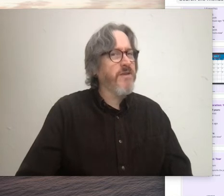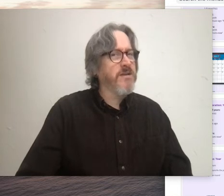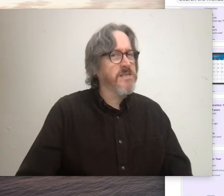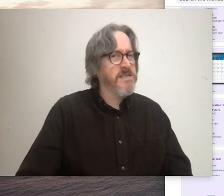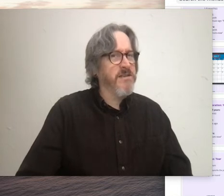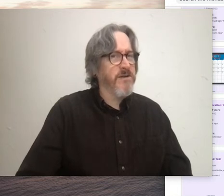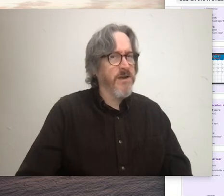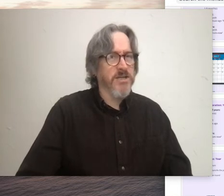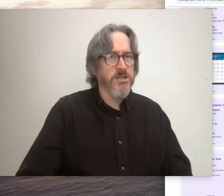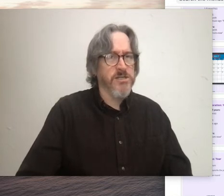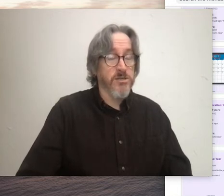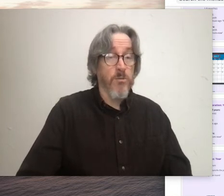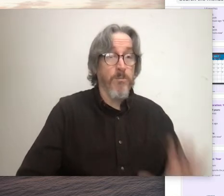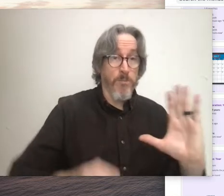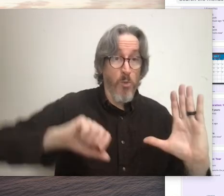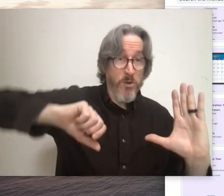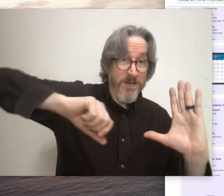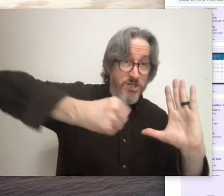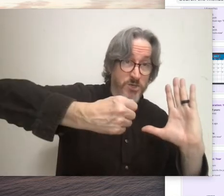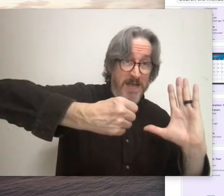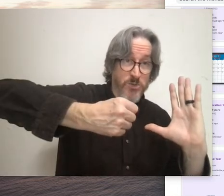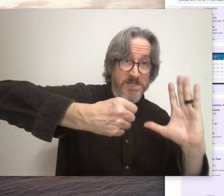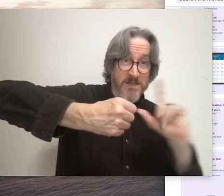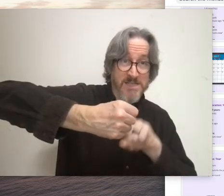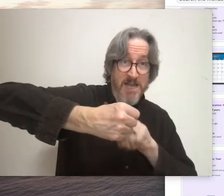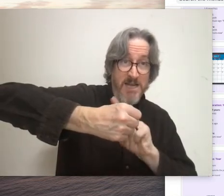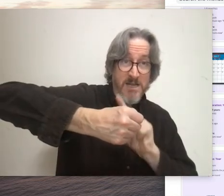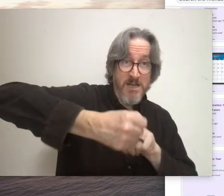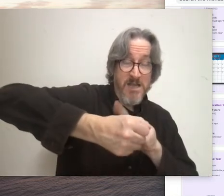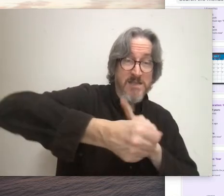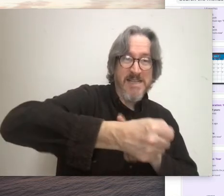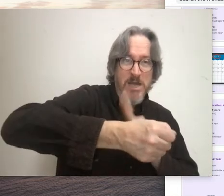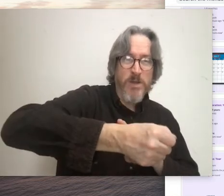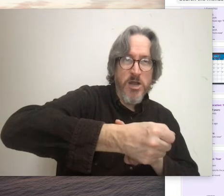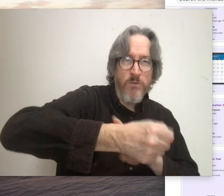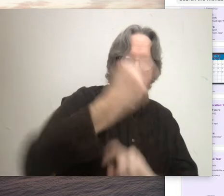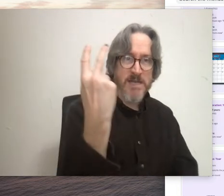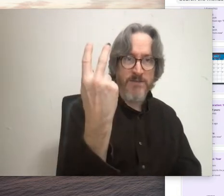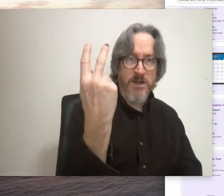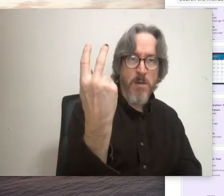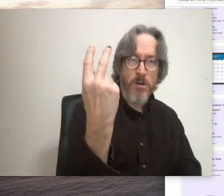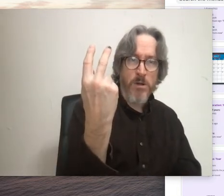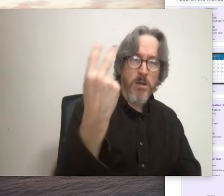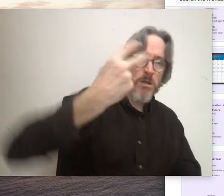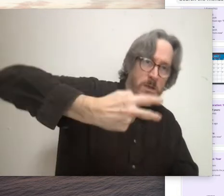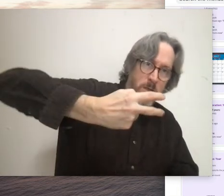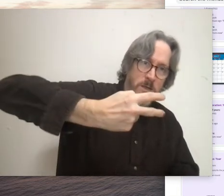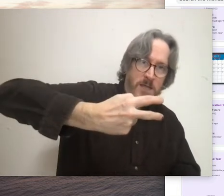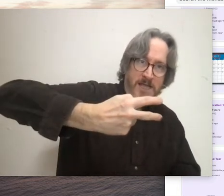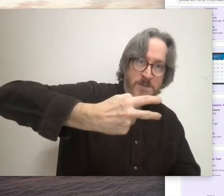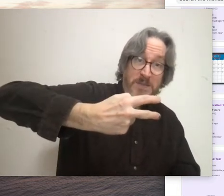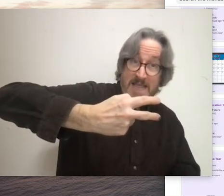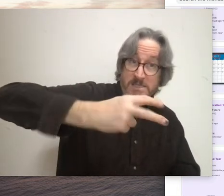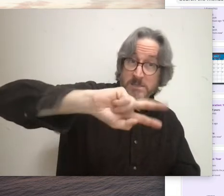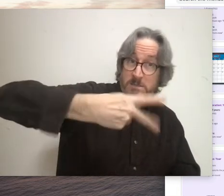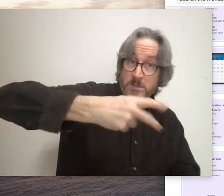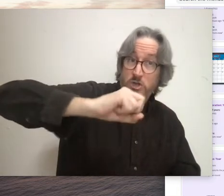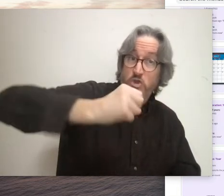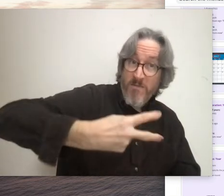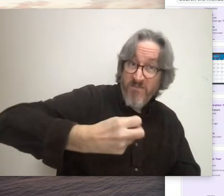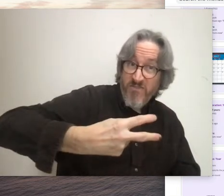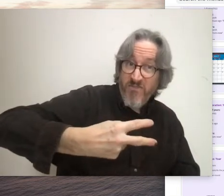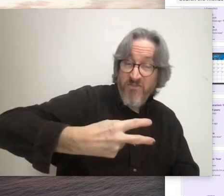Watch the videos to see the variations. But when we do that twist on the side, that's how we know that it's not the number, it's a place.